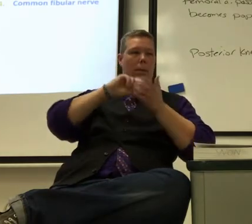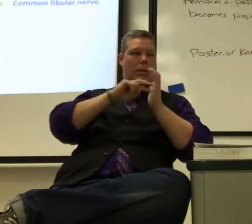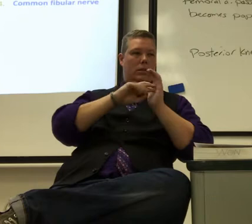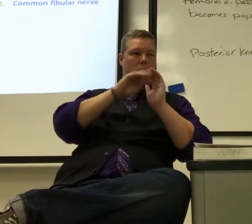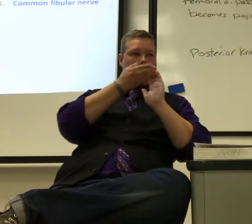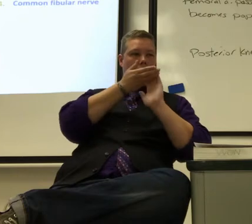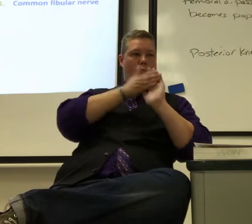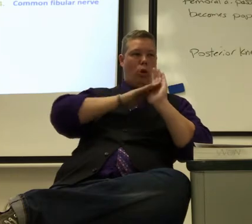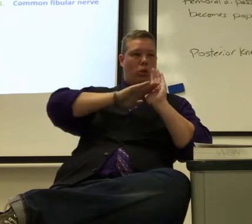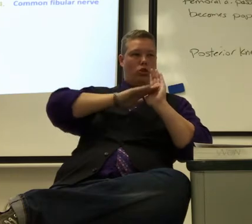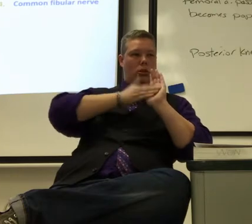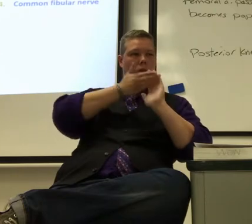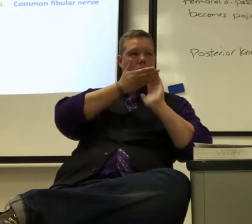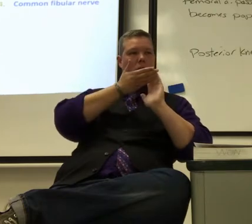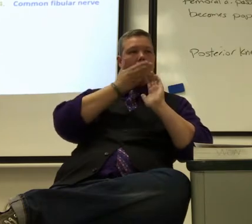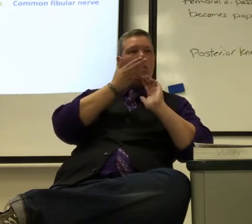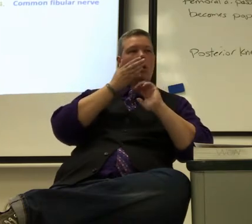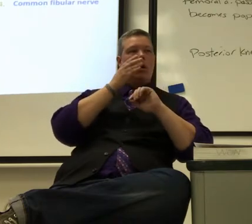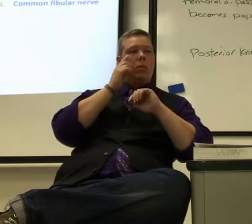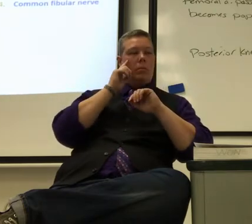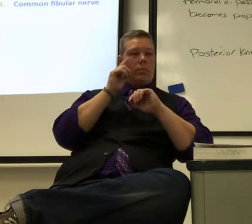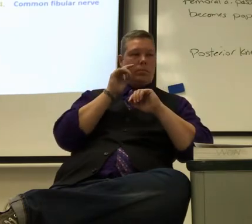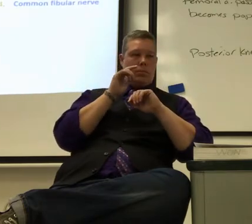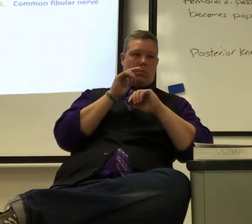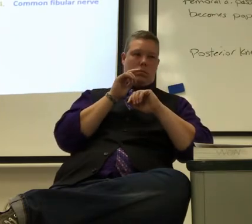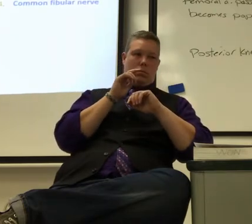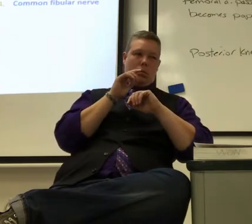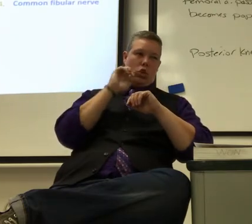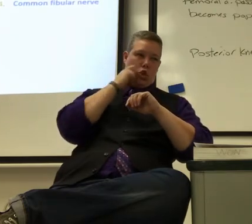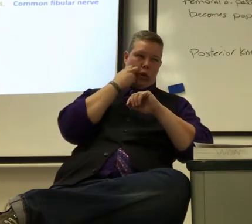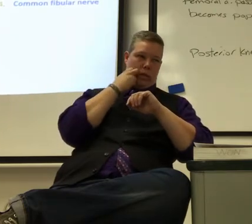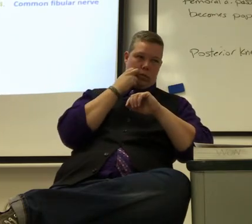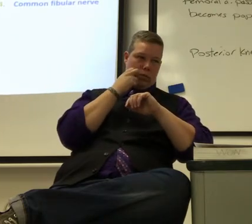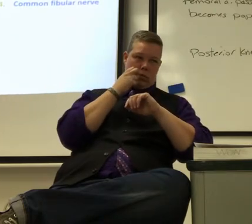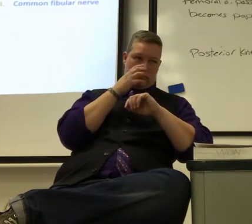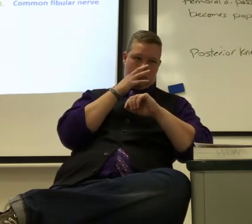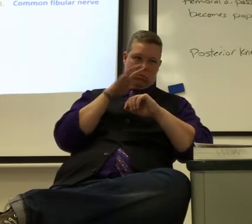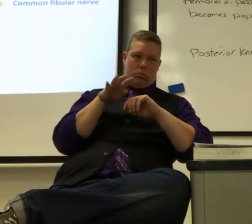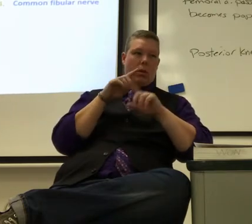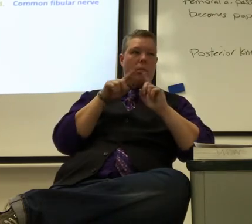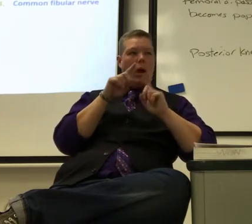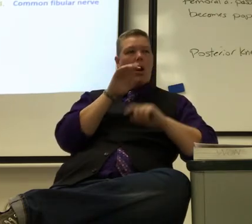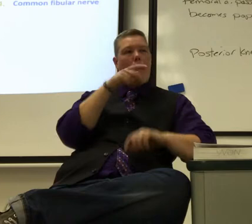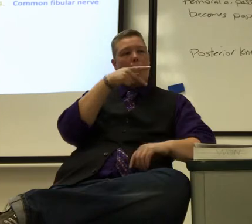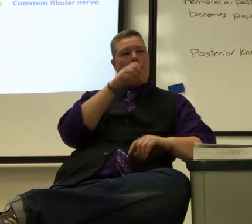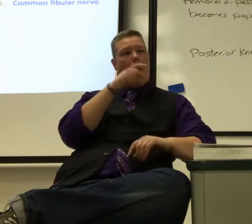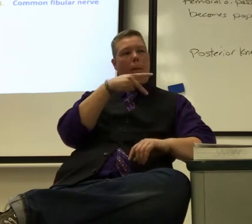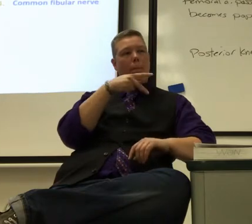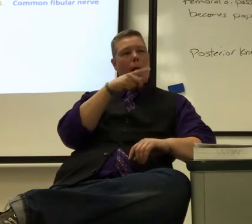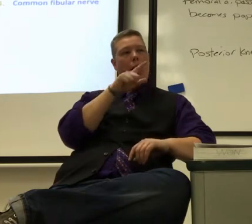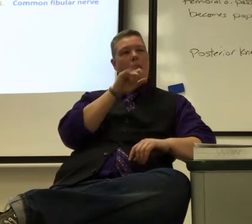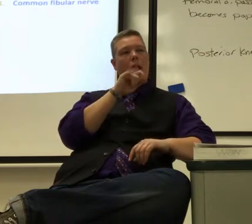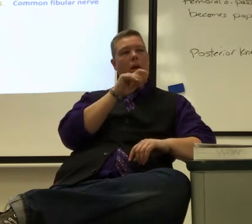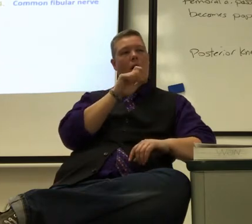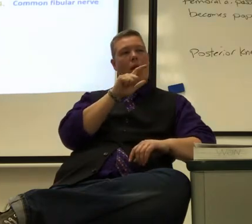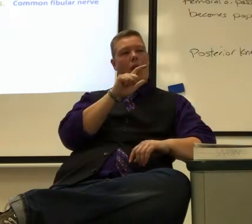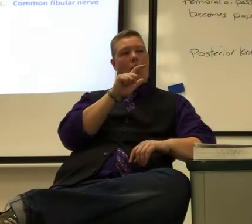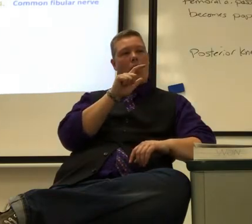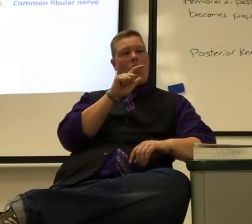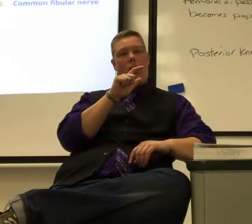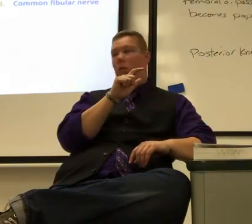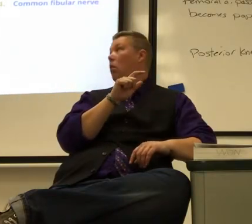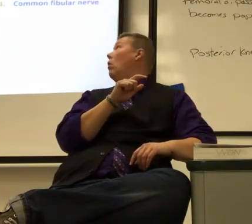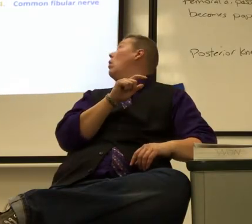nerves, common fibular and tibial, but popliteal artery and vein, I will. This is for blood vessels, this next